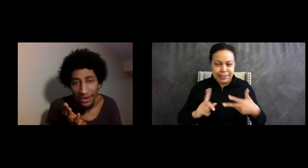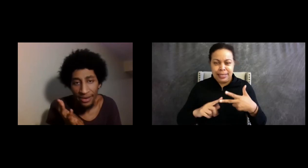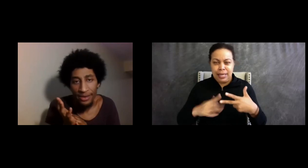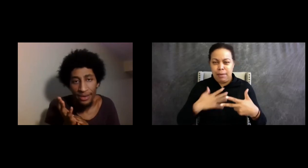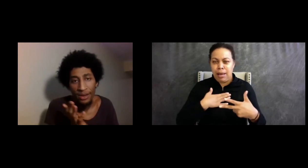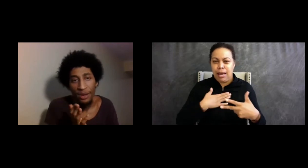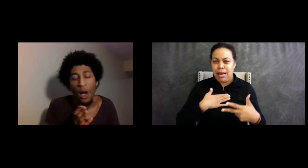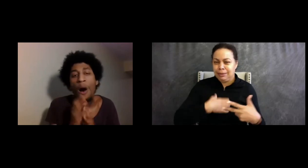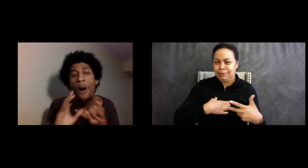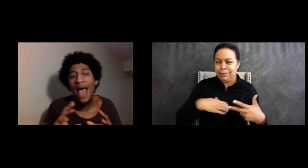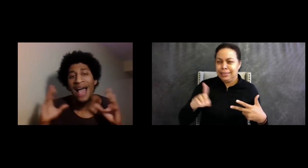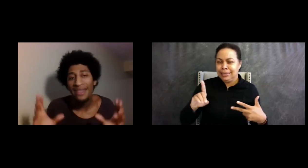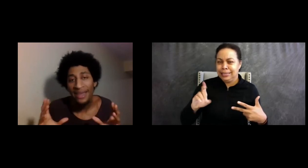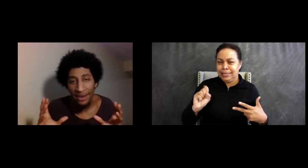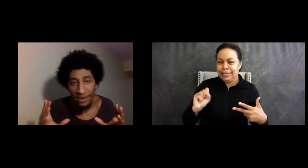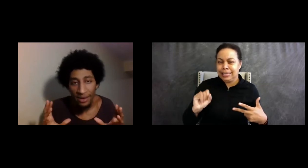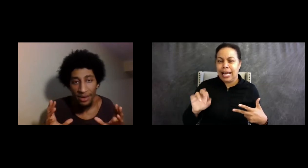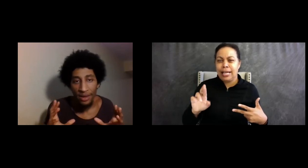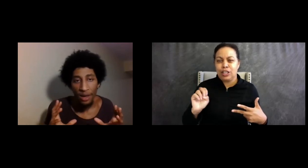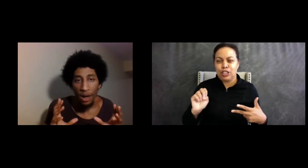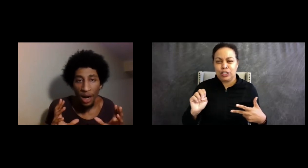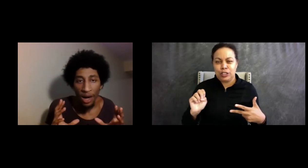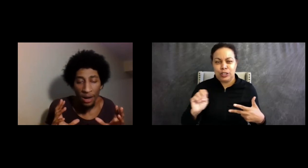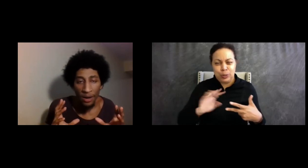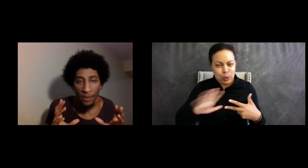desire, all acting